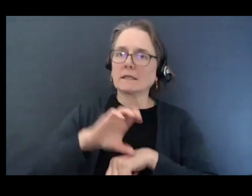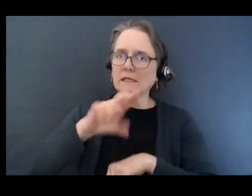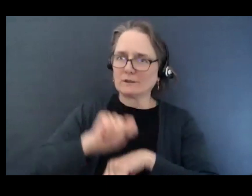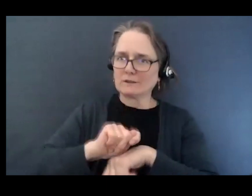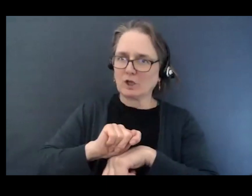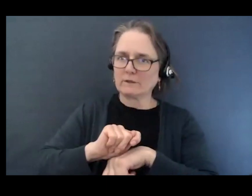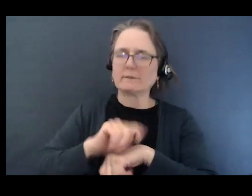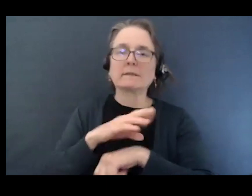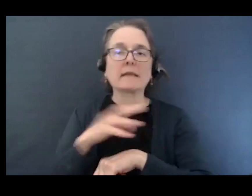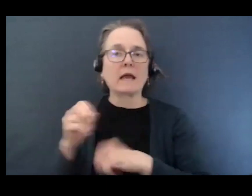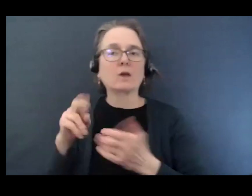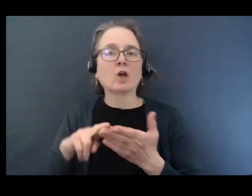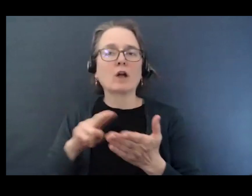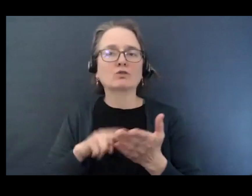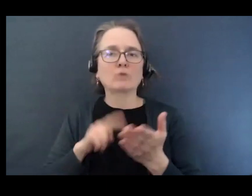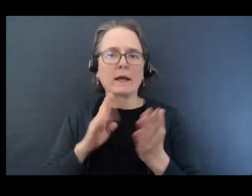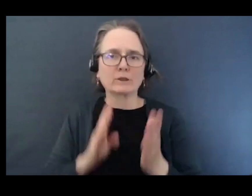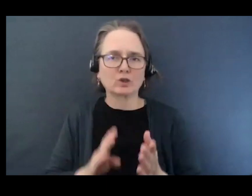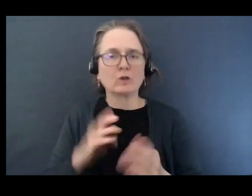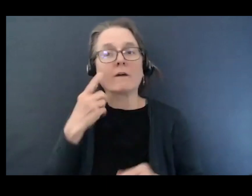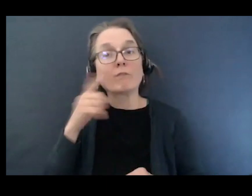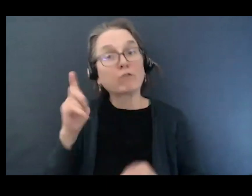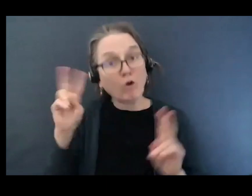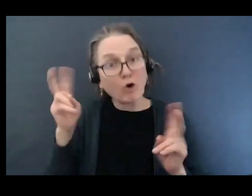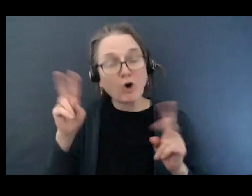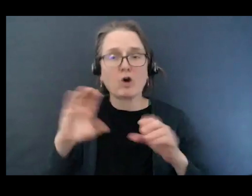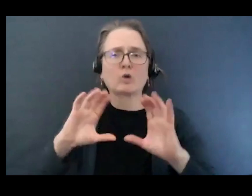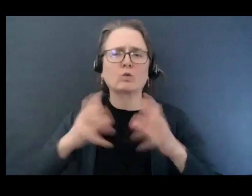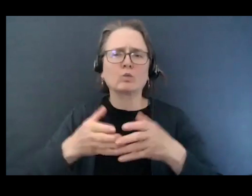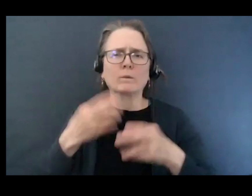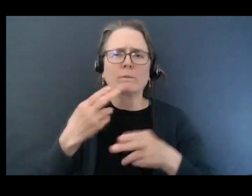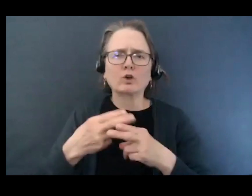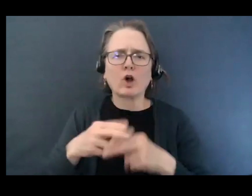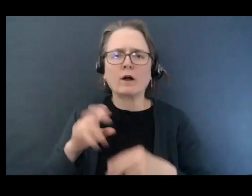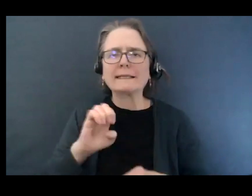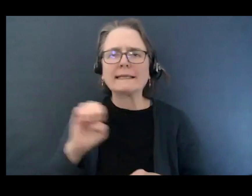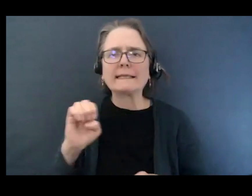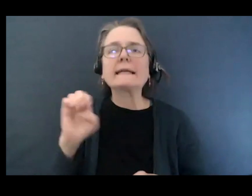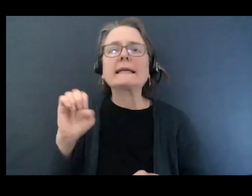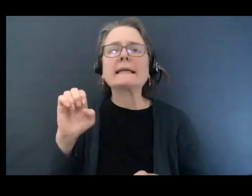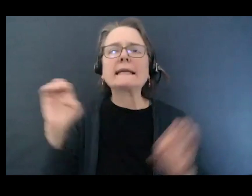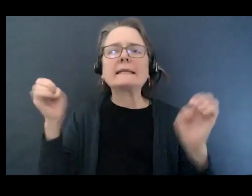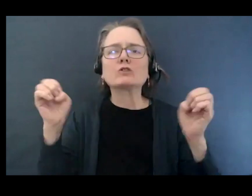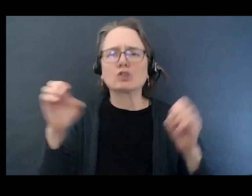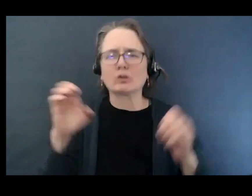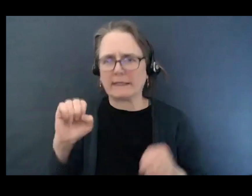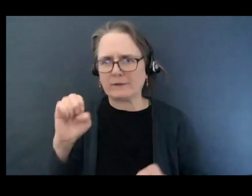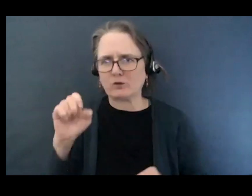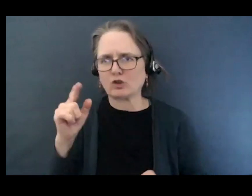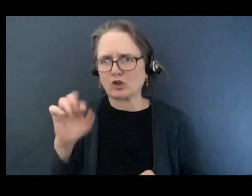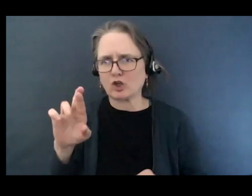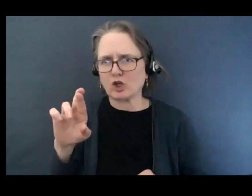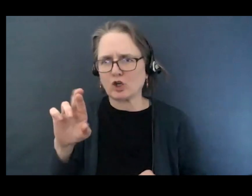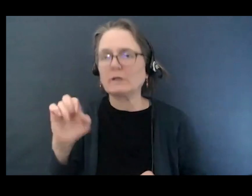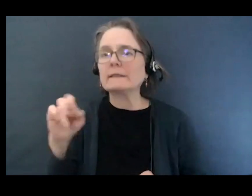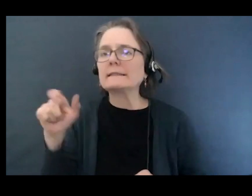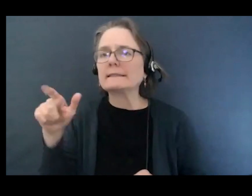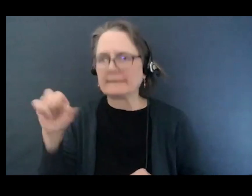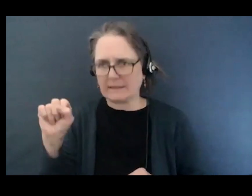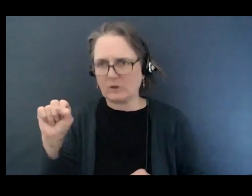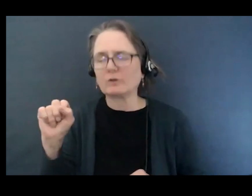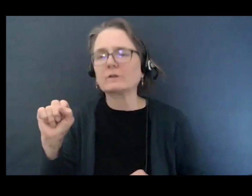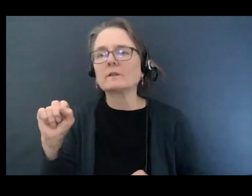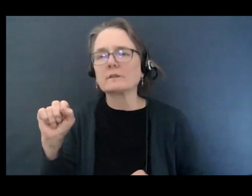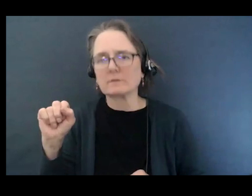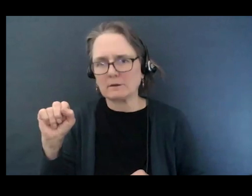a contractor for Easter Seals for the National Aging and Disability Transportation Center, NADTC.org. I